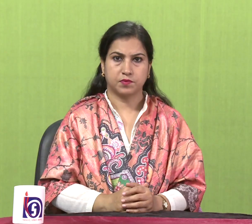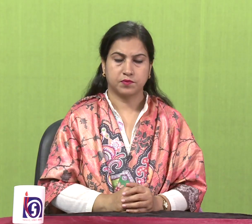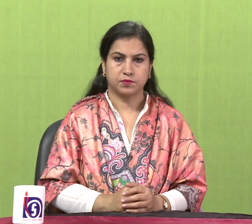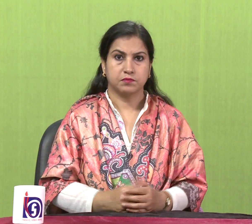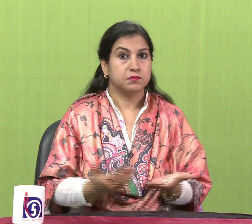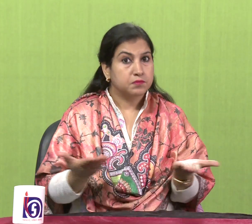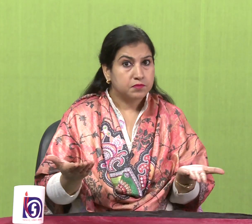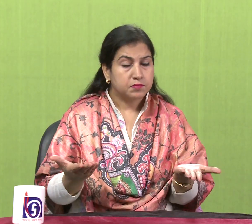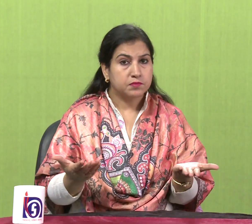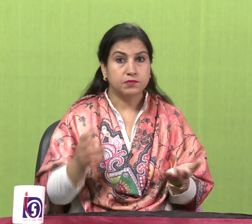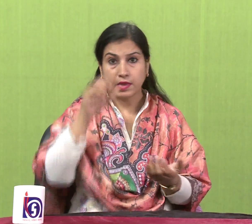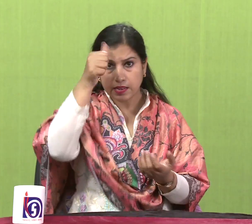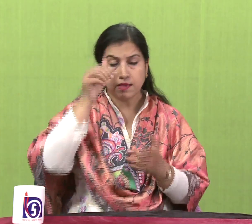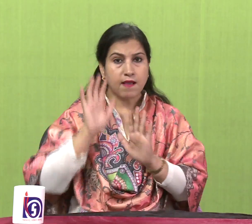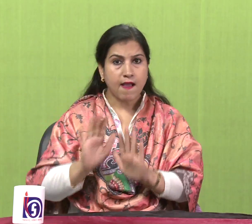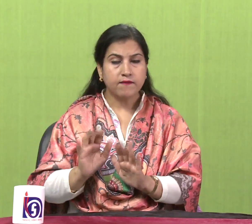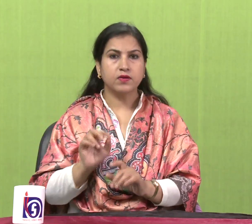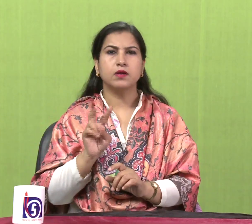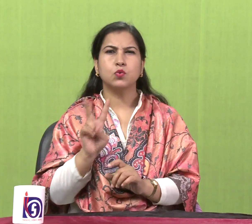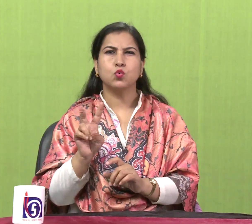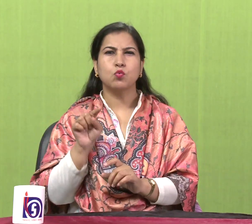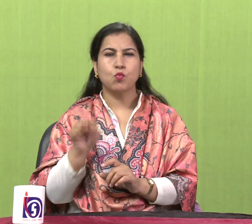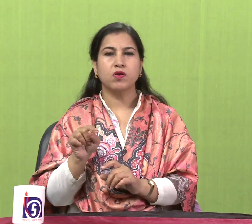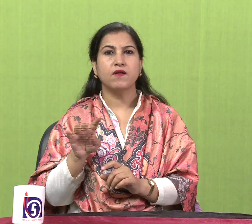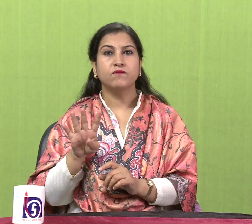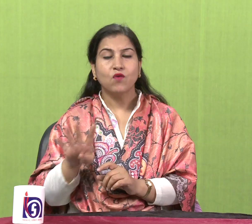However, India has only 2.4 of land area.